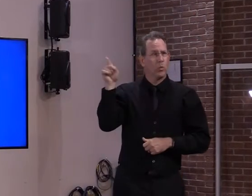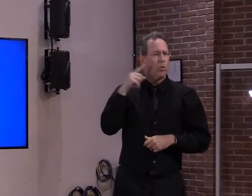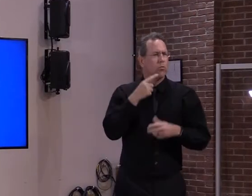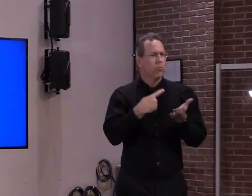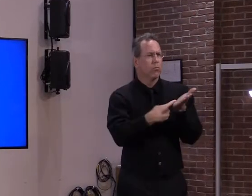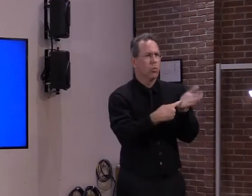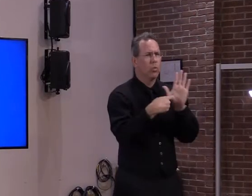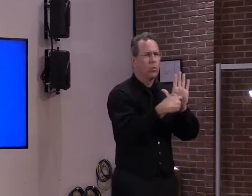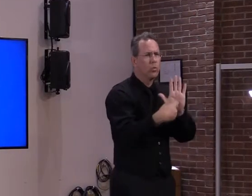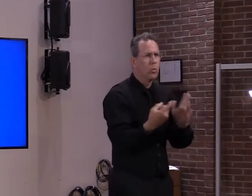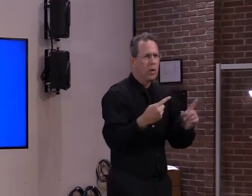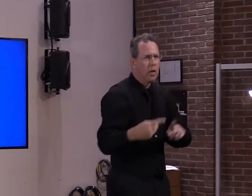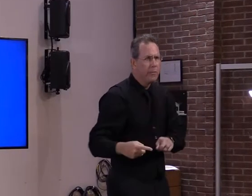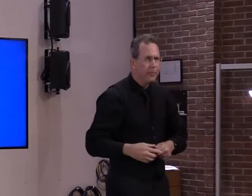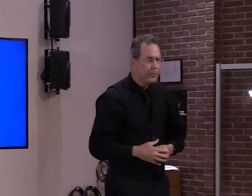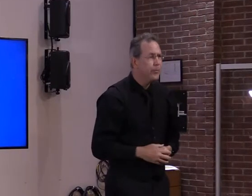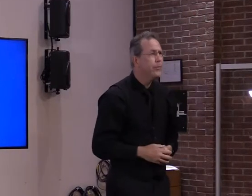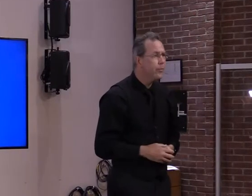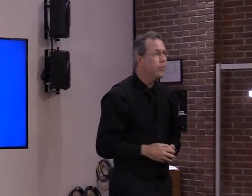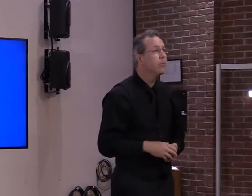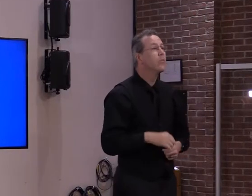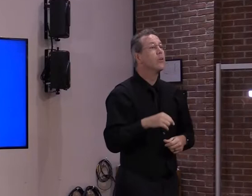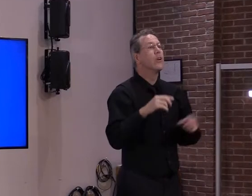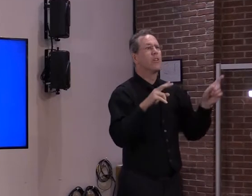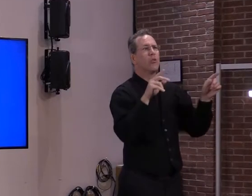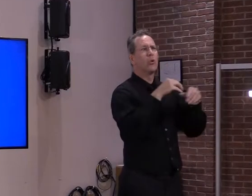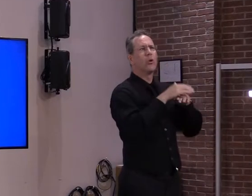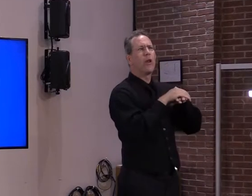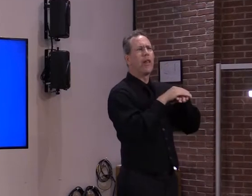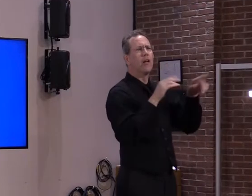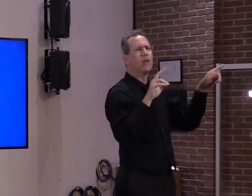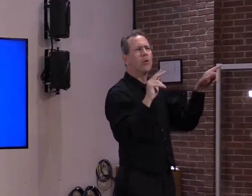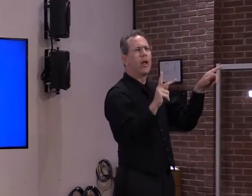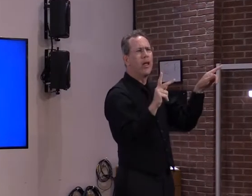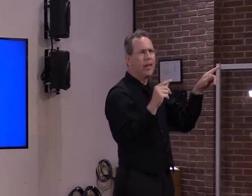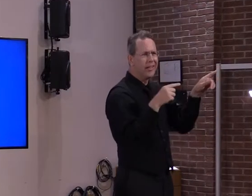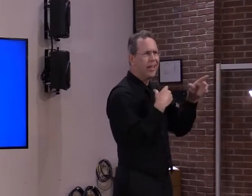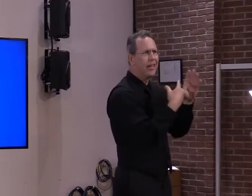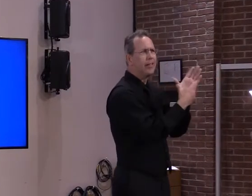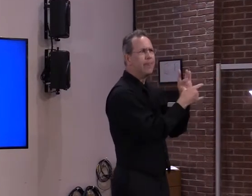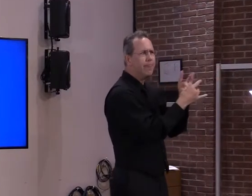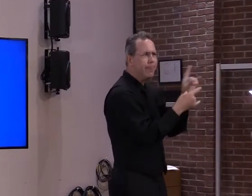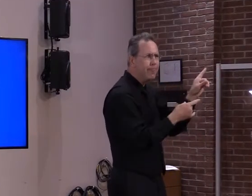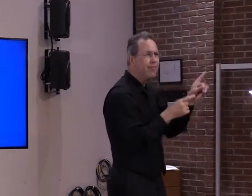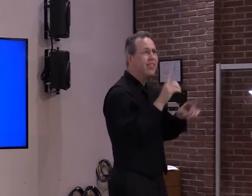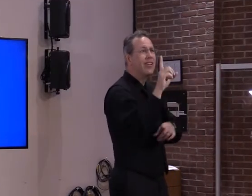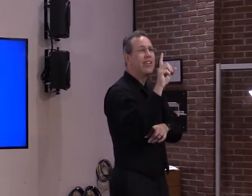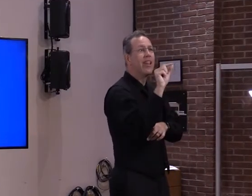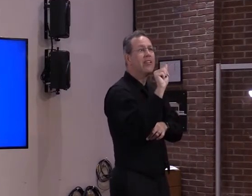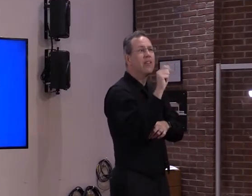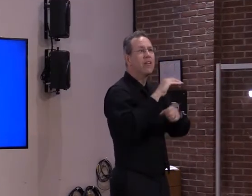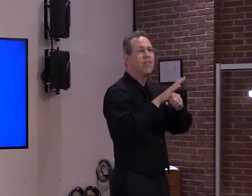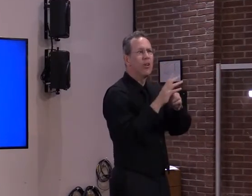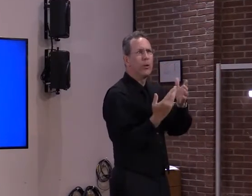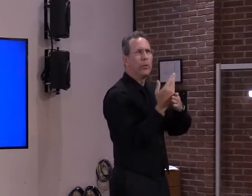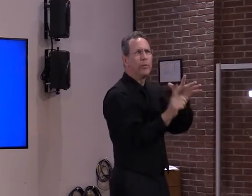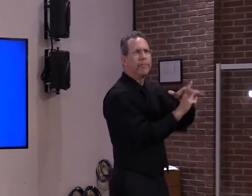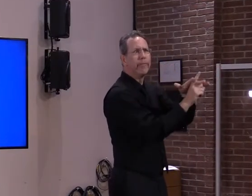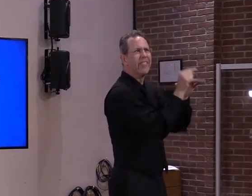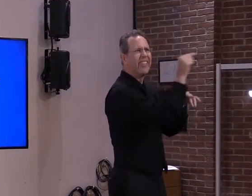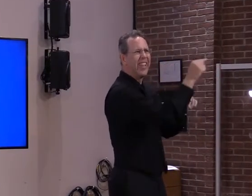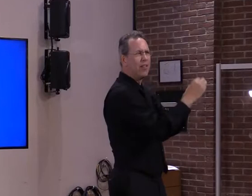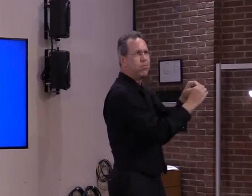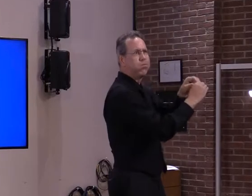UK regarding the Delta variant and its implications for the United States and for Vermont. First, here at